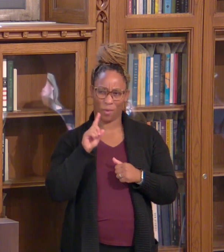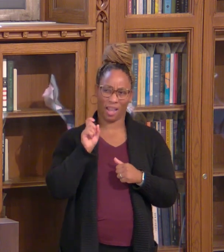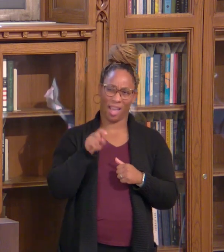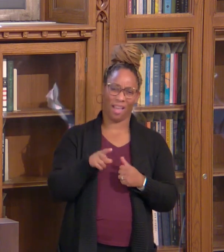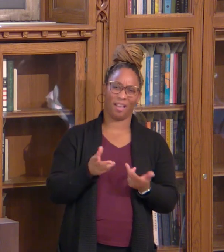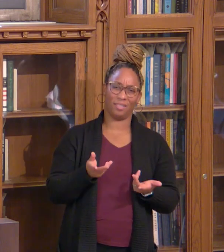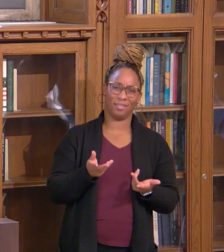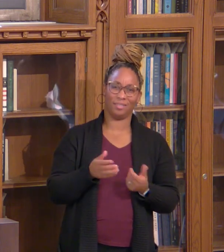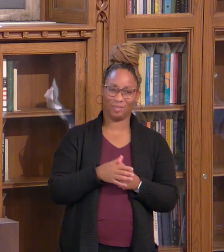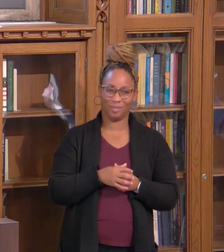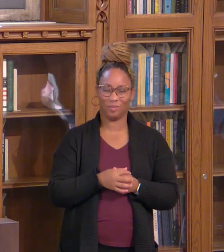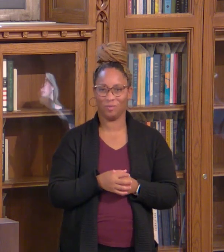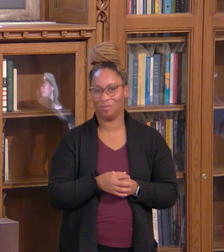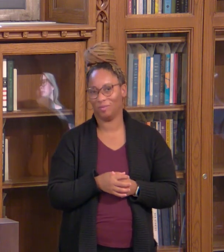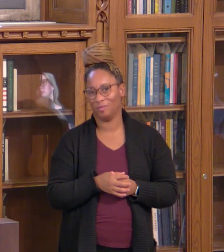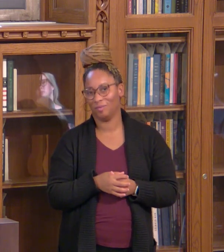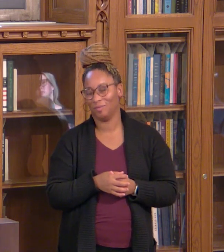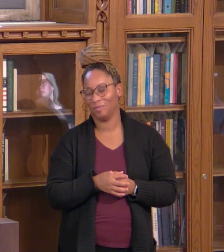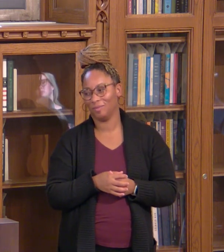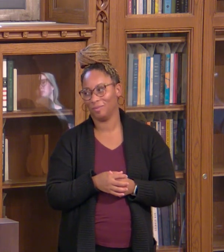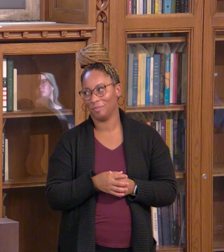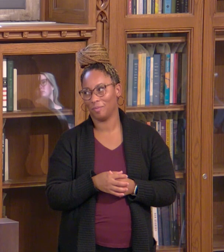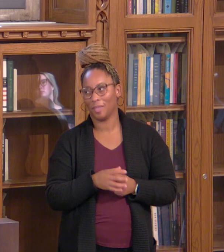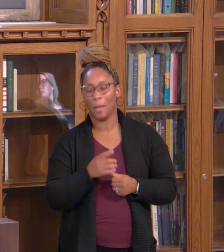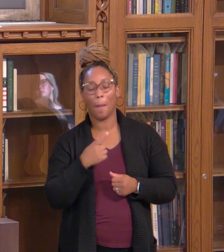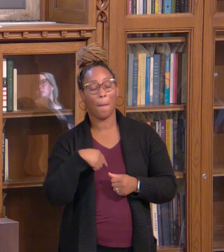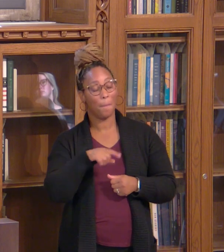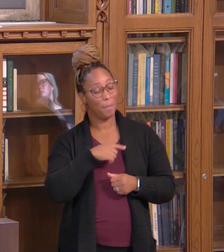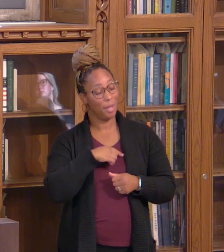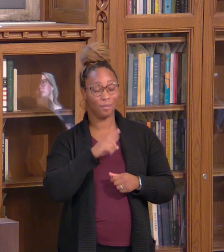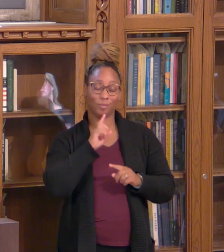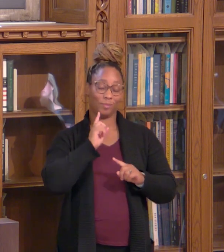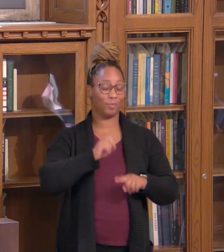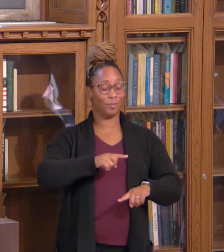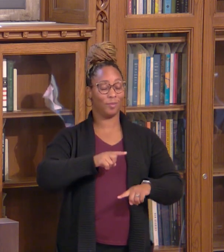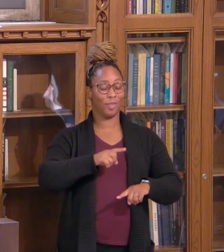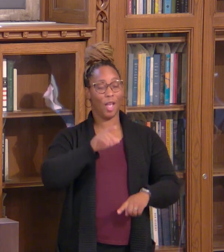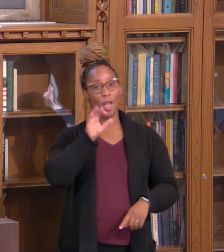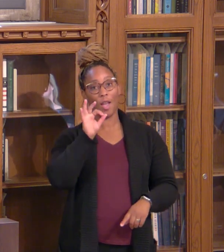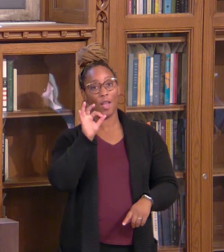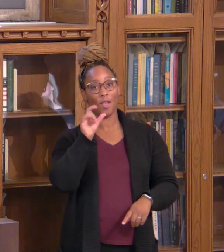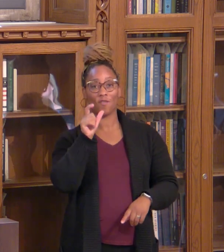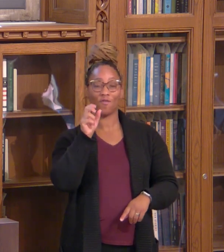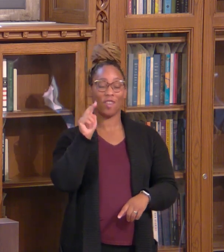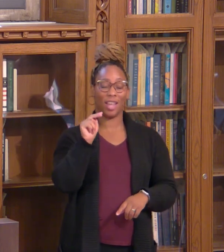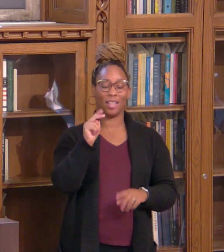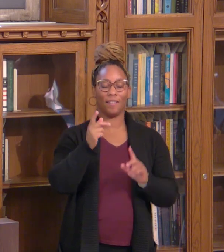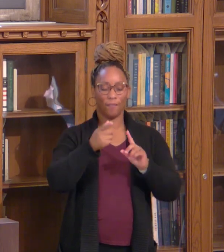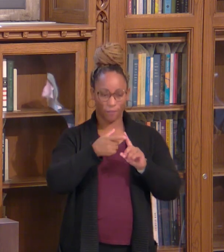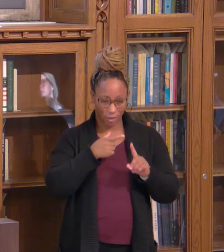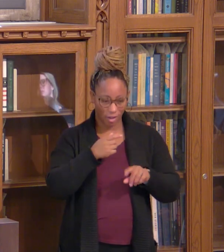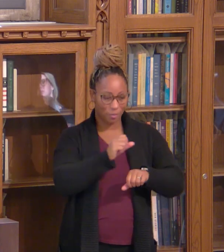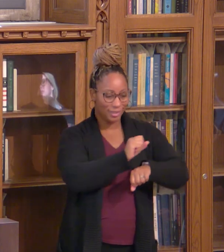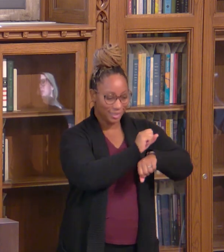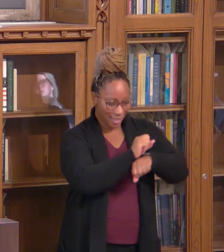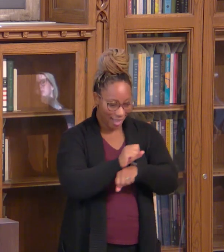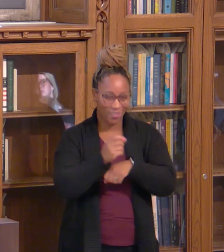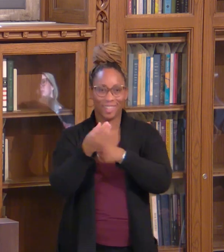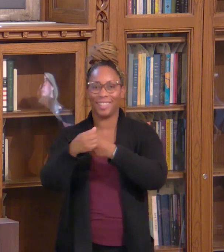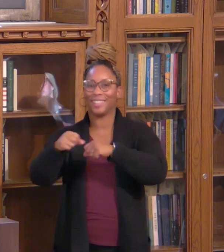ask such a question but they assertively replied Franklin's From Slavery to